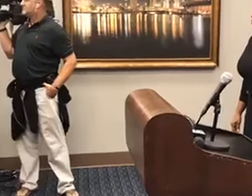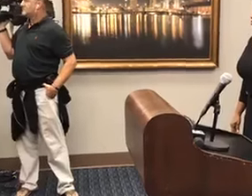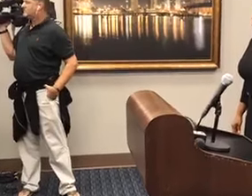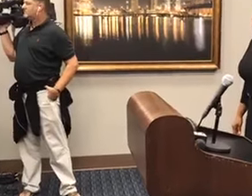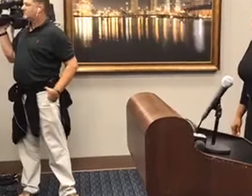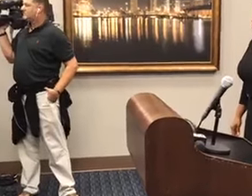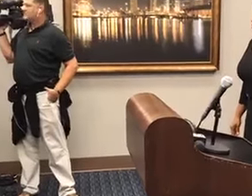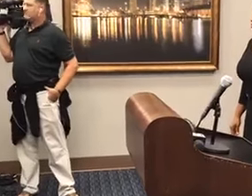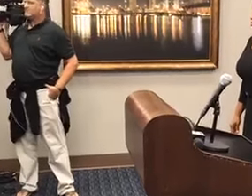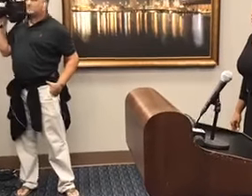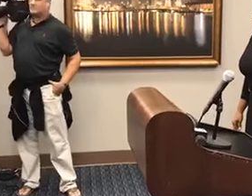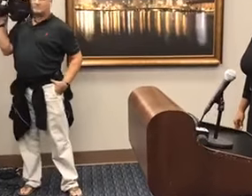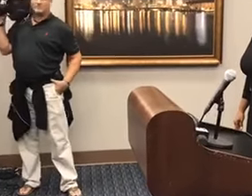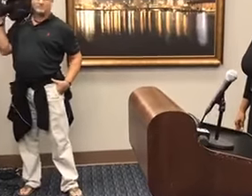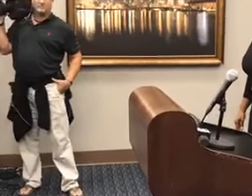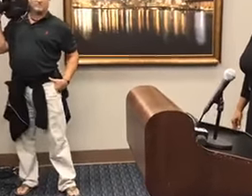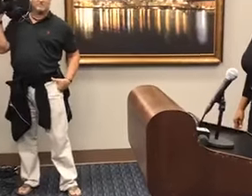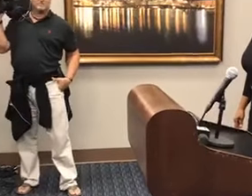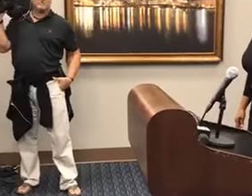we're good. It's easy. Okay, all right.